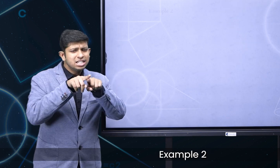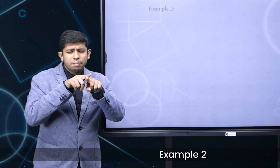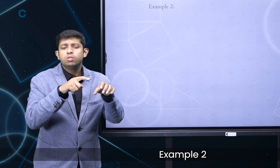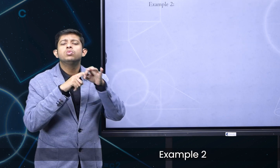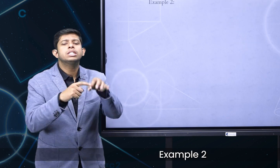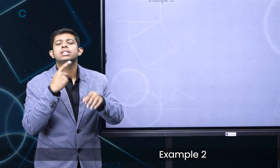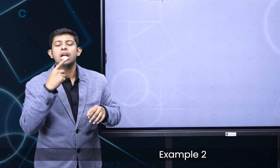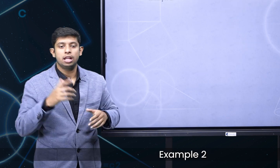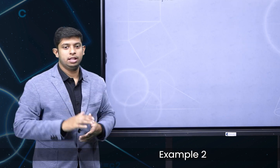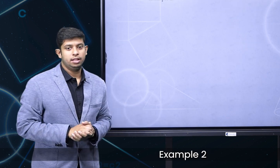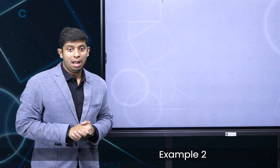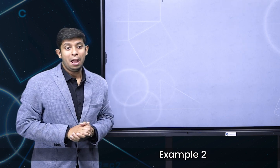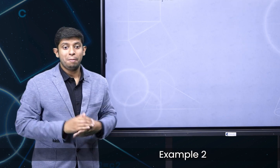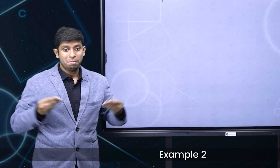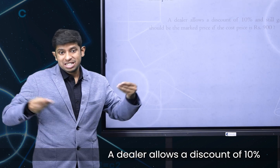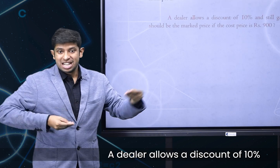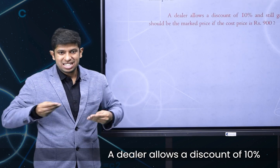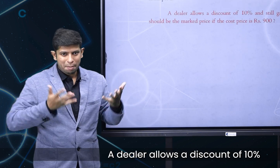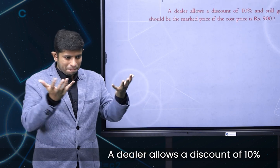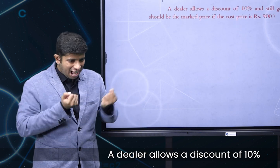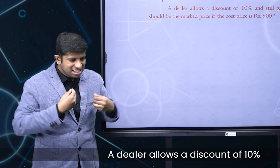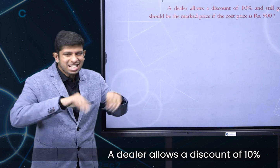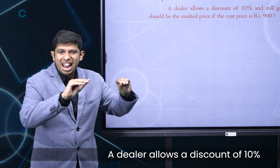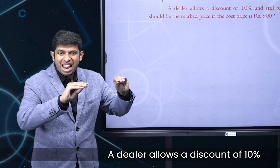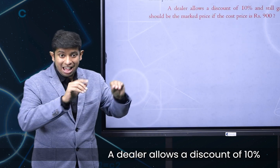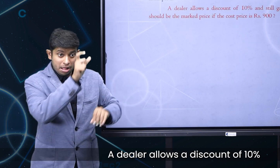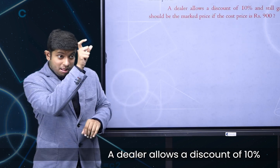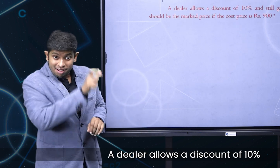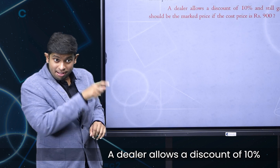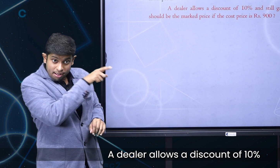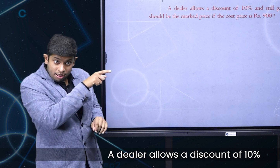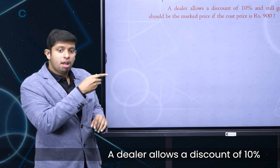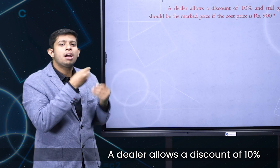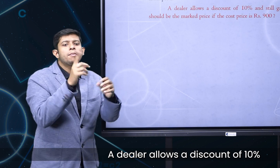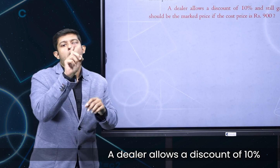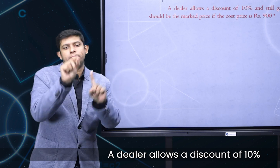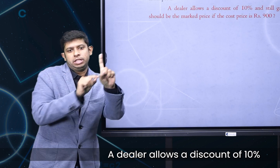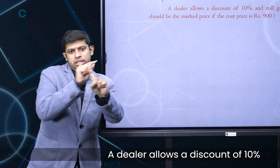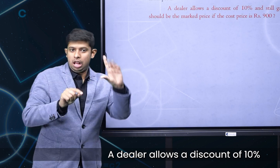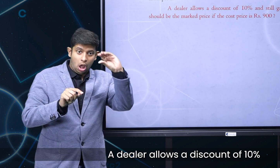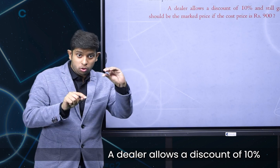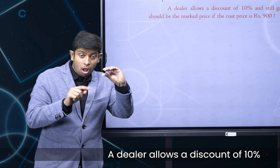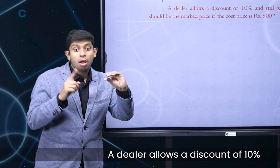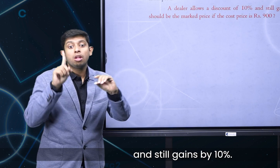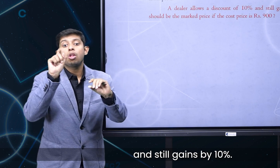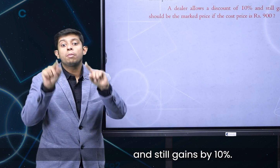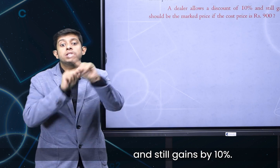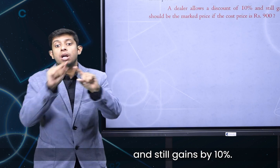Example 2. A dealer allows a discount of 10% and still gains